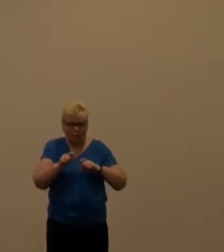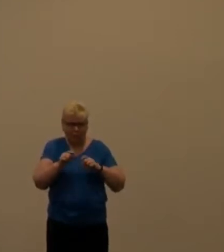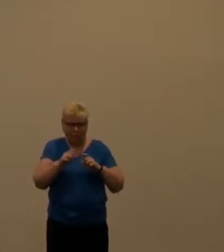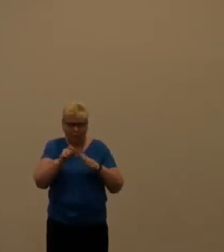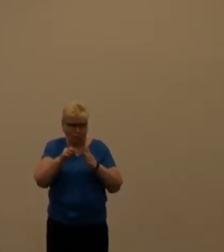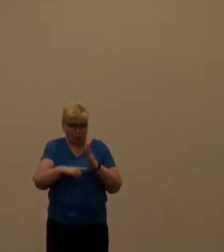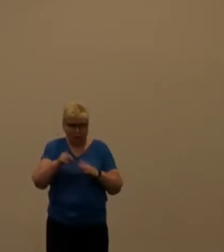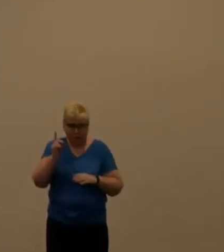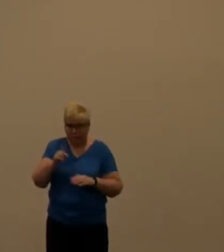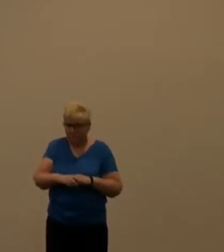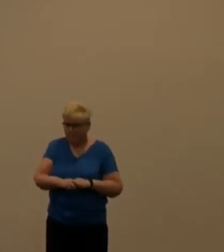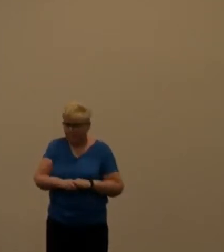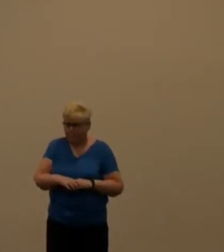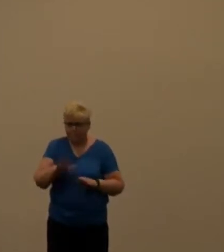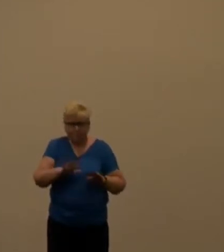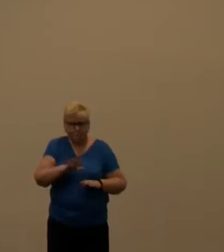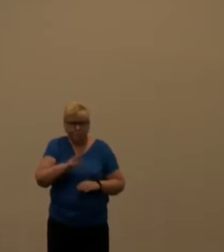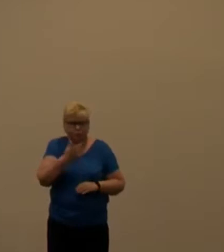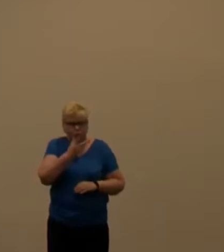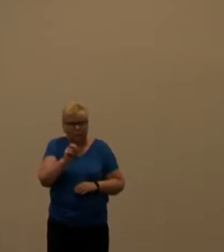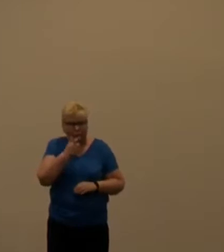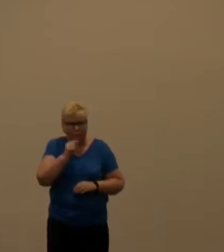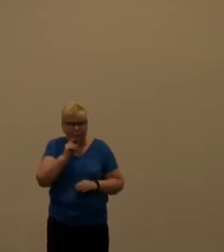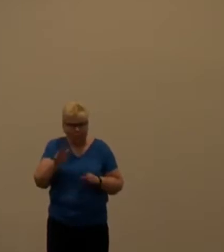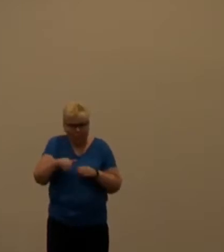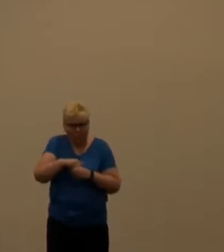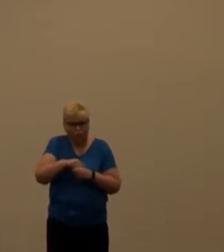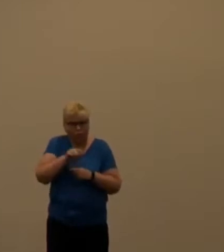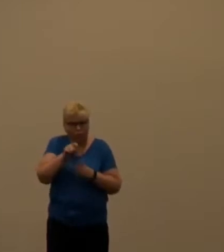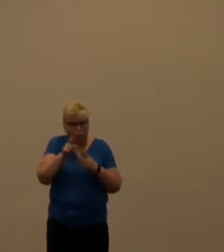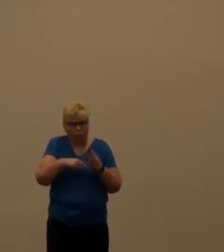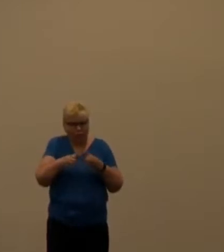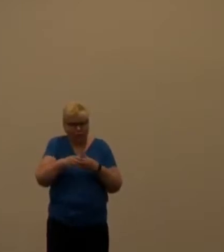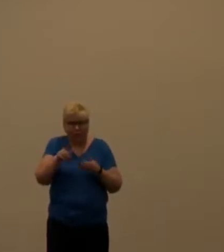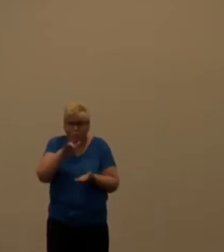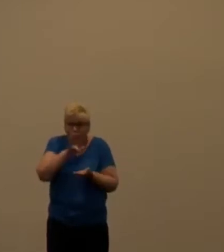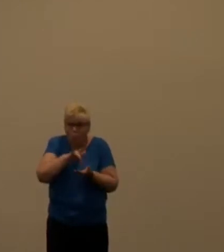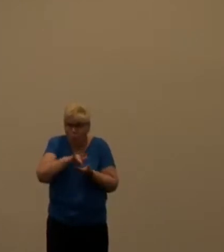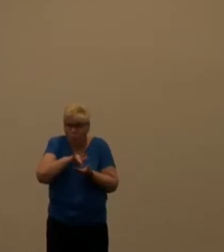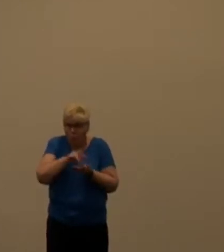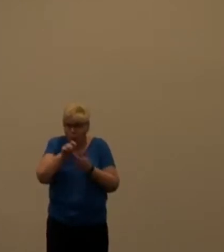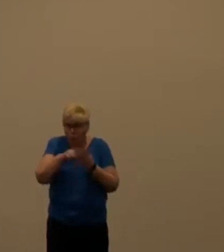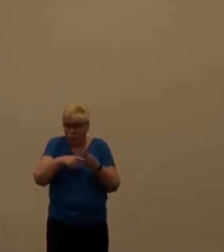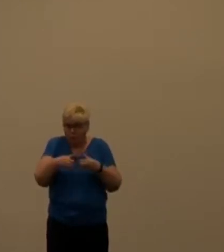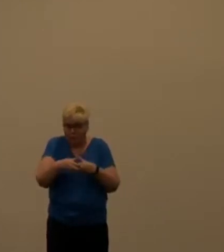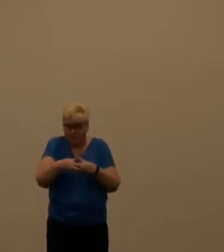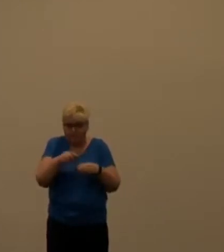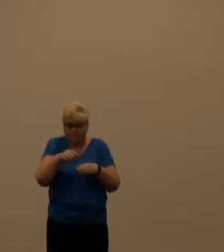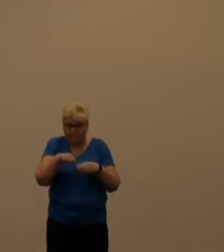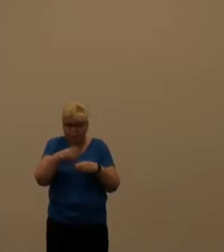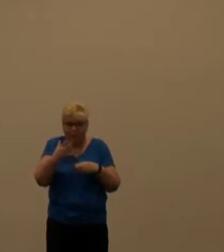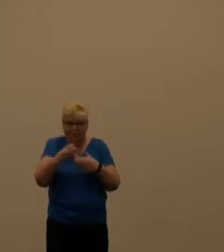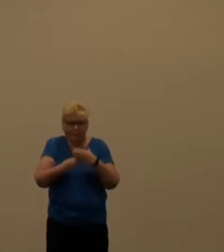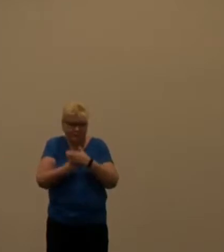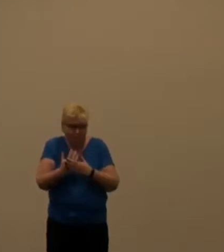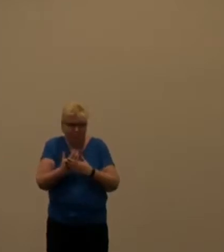project. Around 20 people were part of the project team, and that was the core project team. So you had the developers, you had